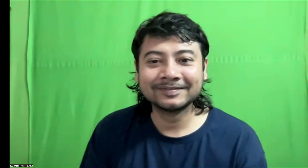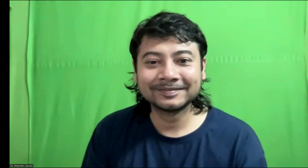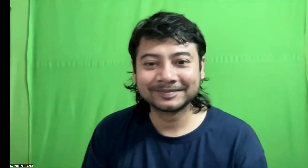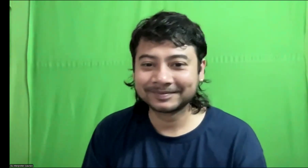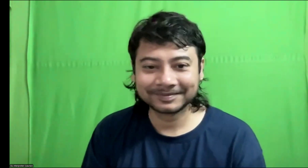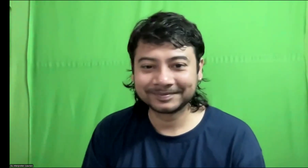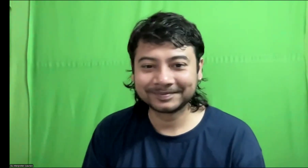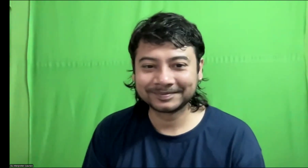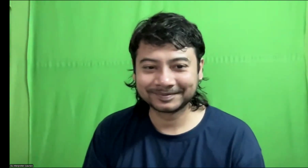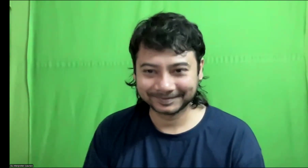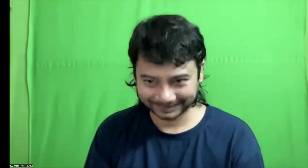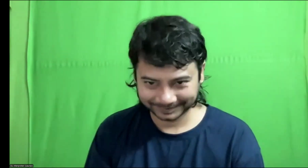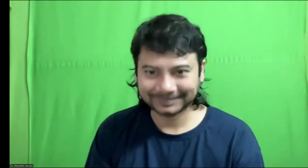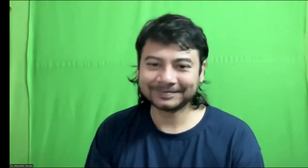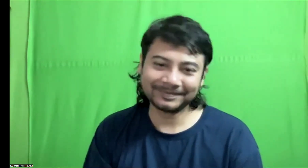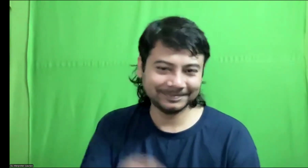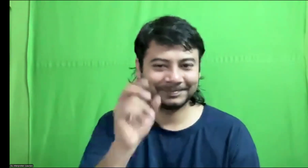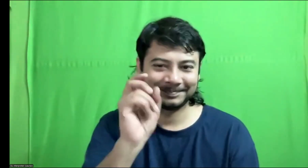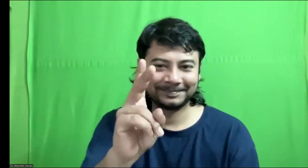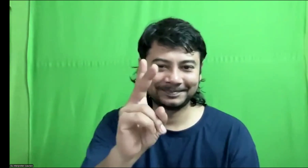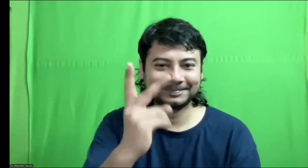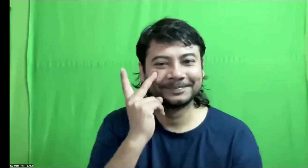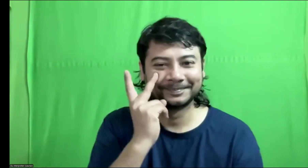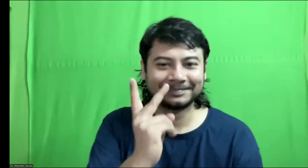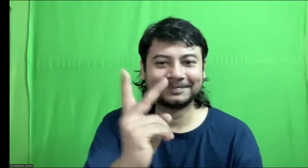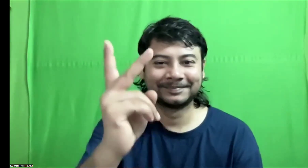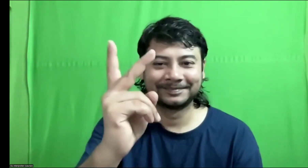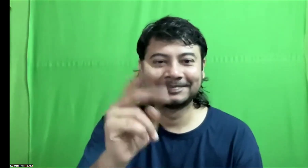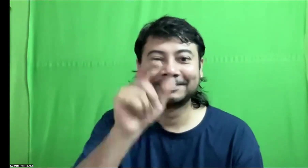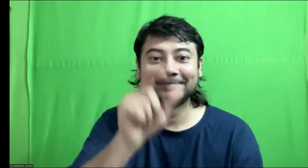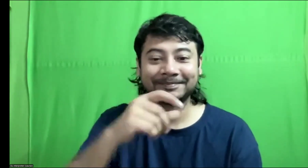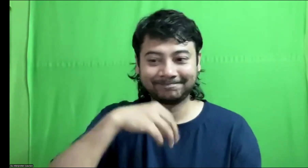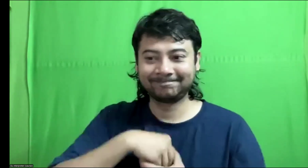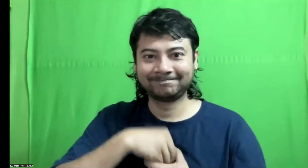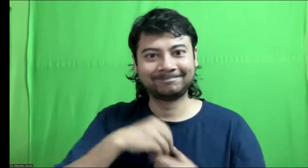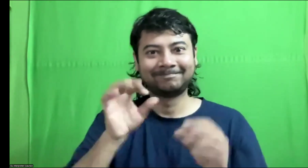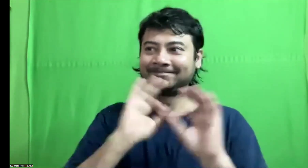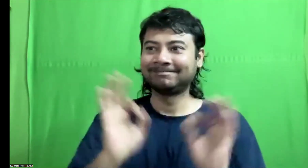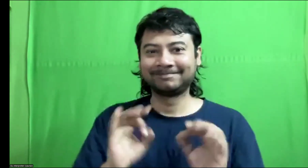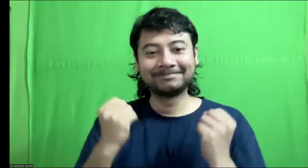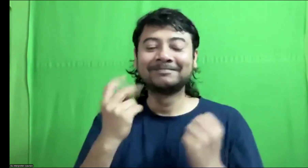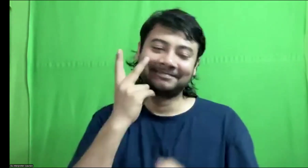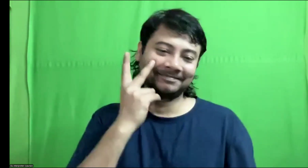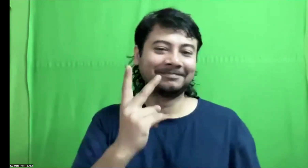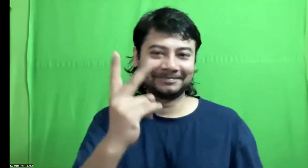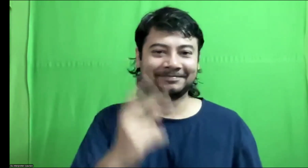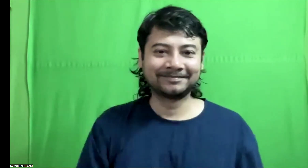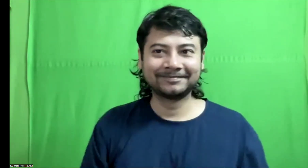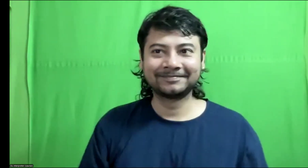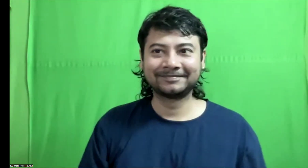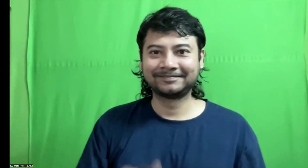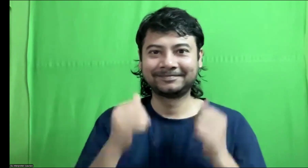Okay, anyways, we'll see how many people are ready, and we'll quickly take some questions. We have some 15